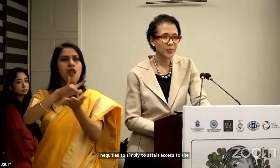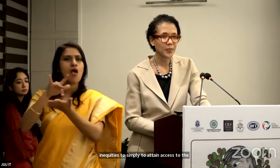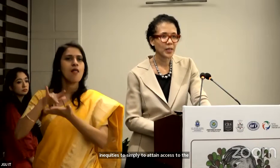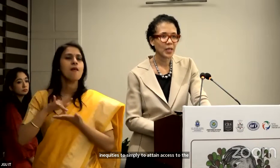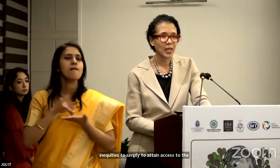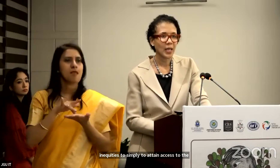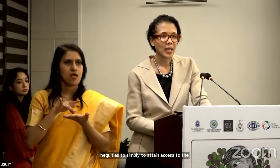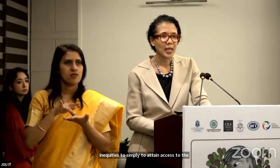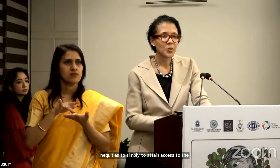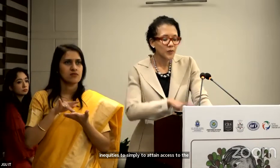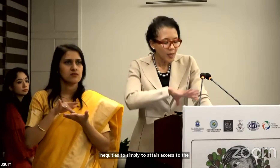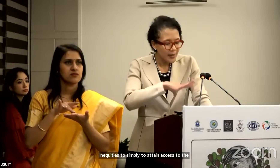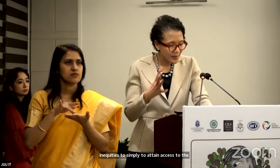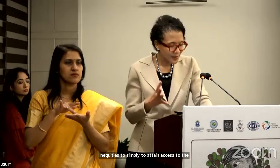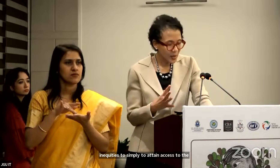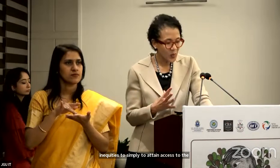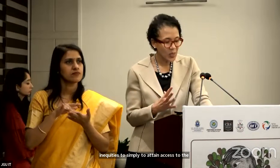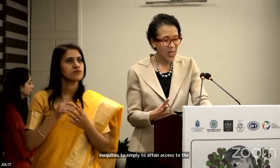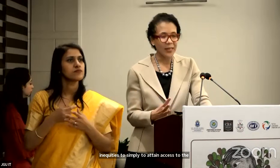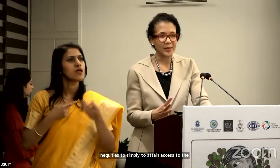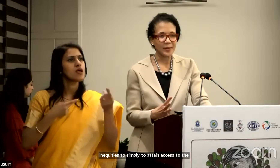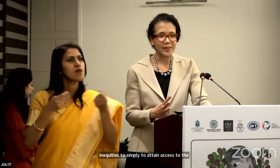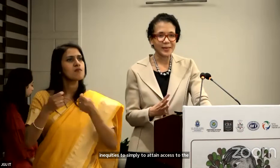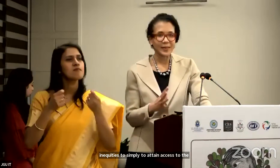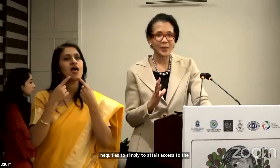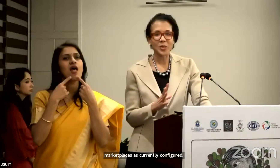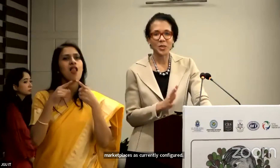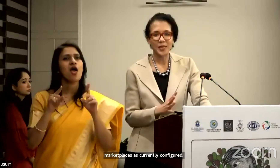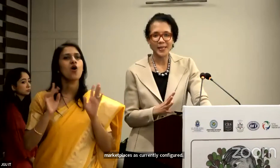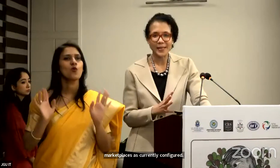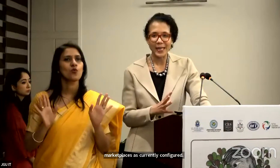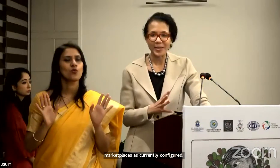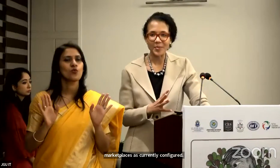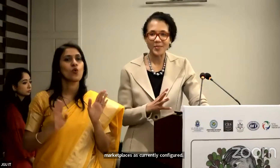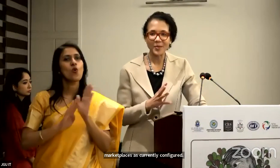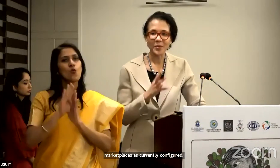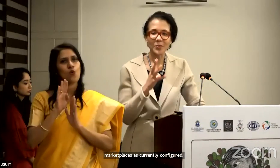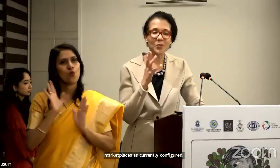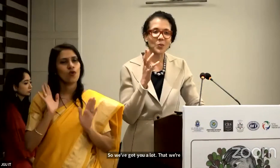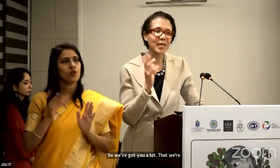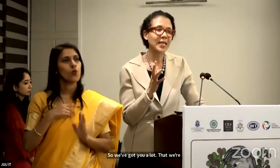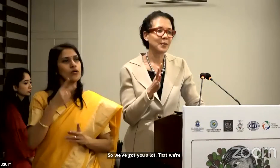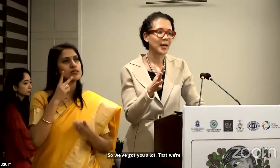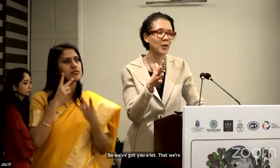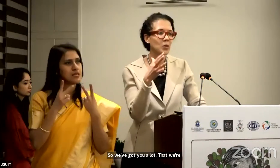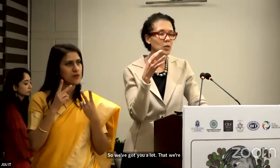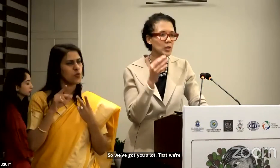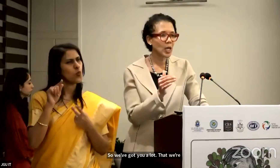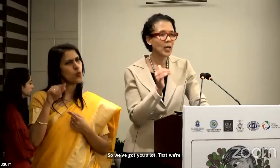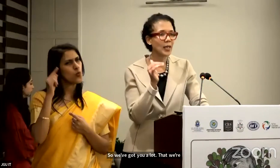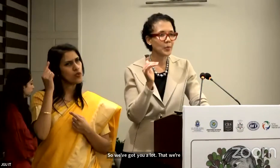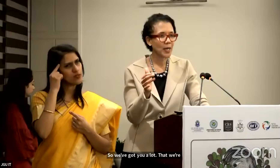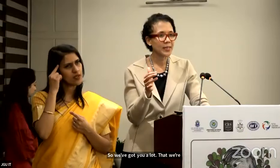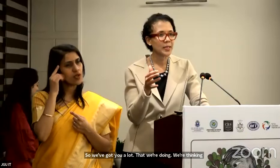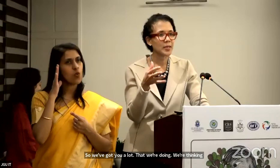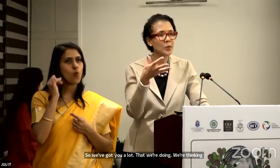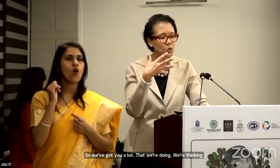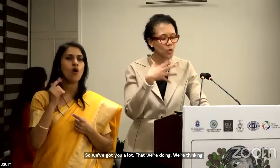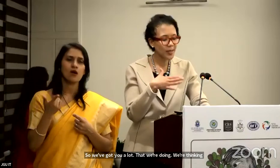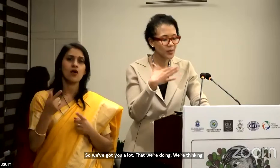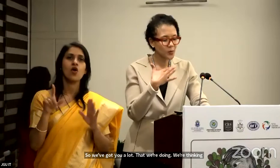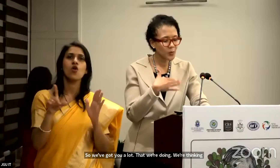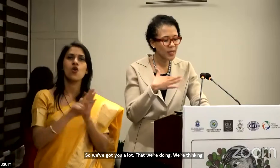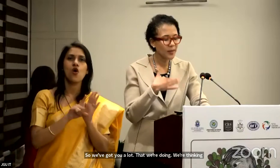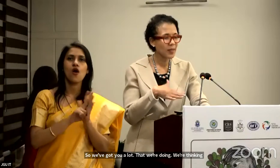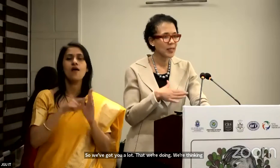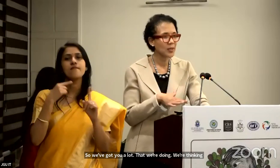configured. So we've got, a lot that we're doing. We're thinking about law and practice, and we're